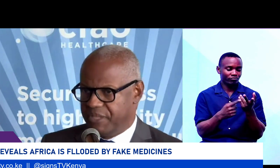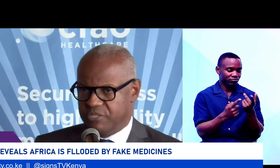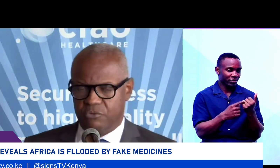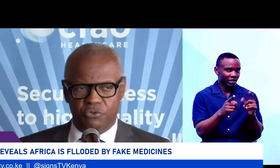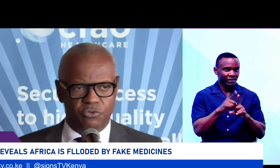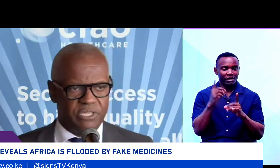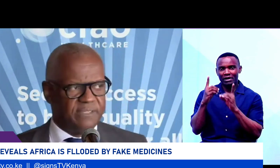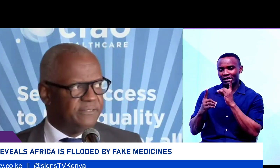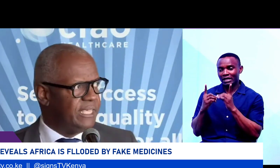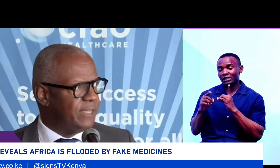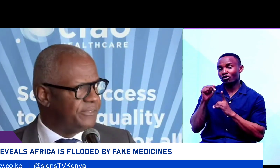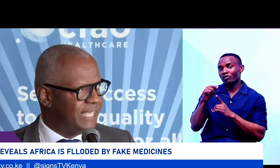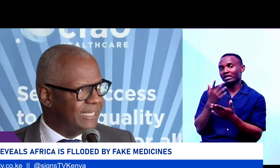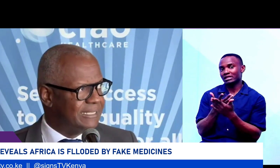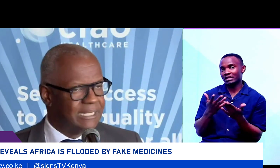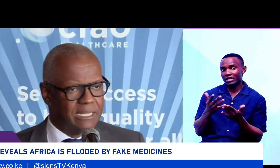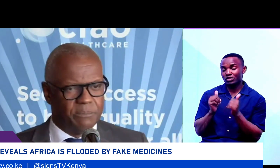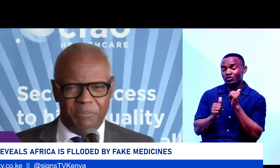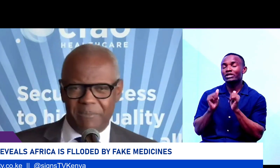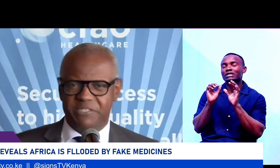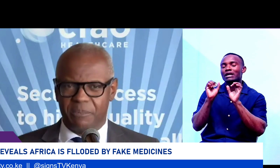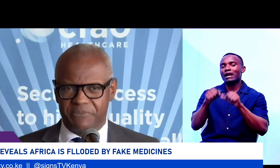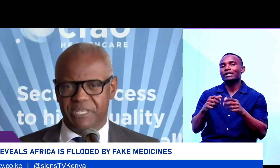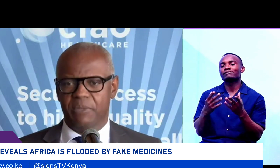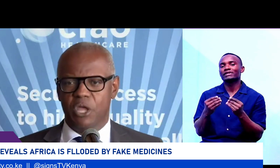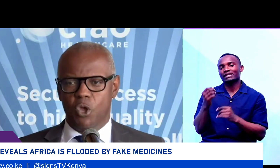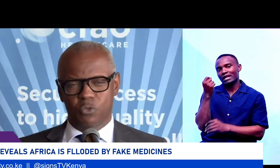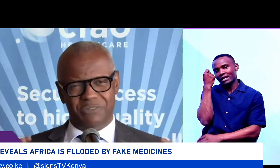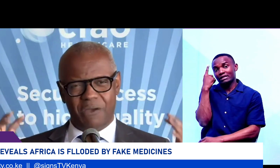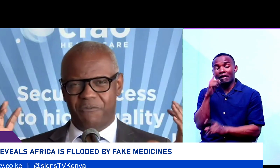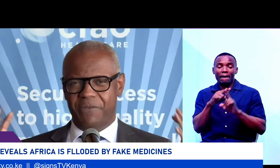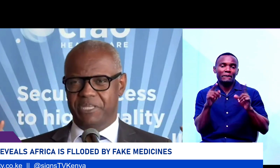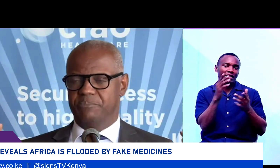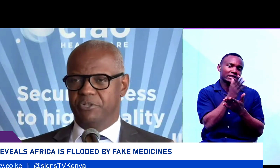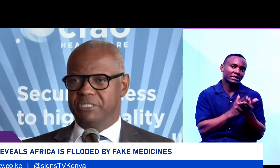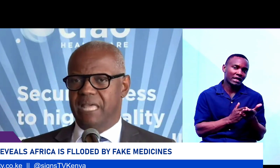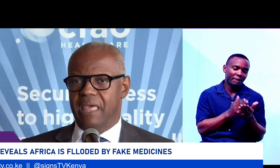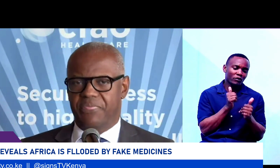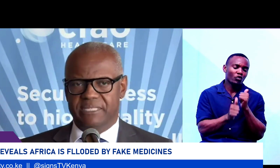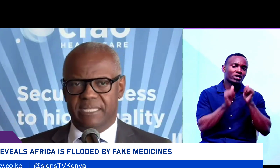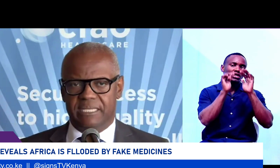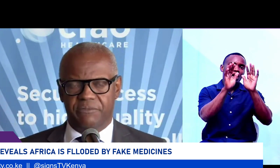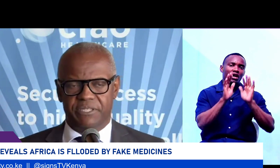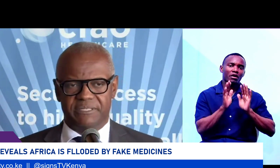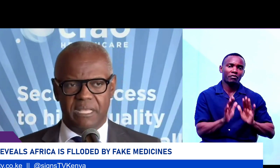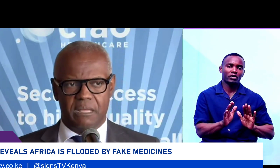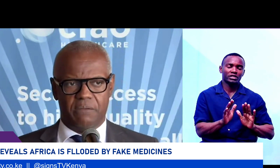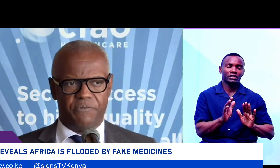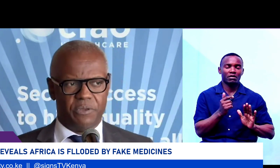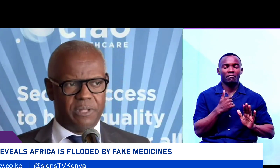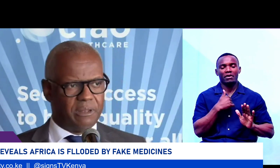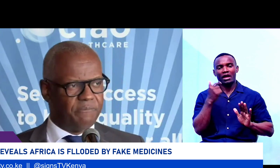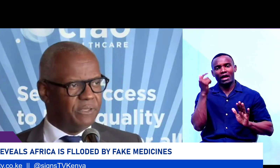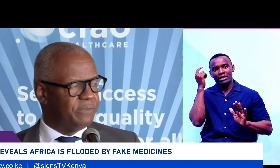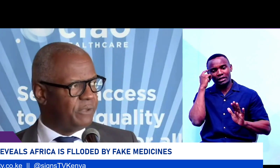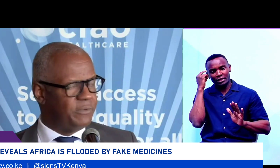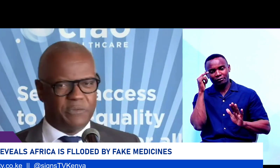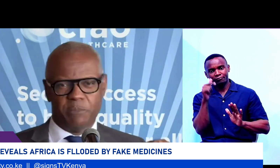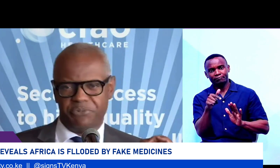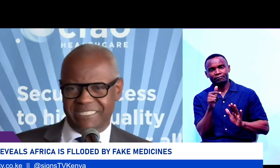that we could easily understand. But maybe some of them, which are very important, I think that give us a very